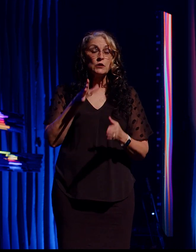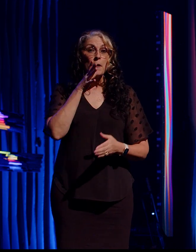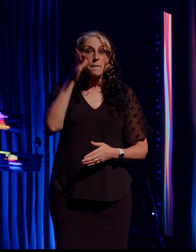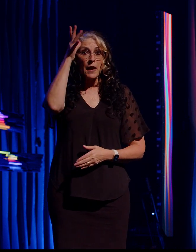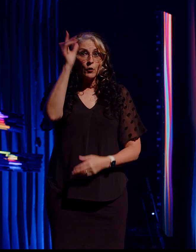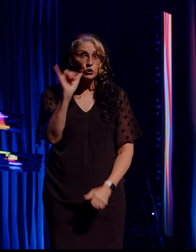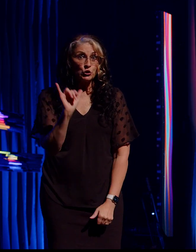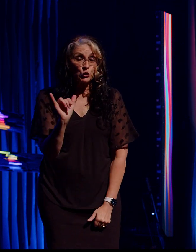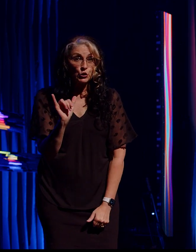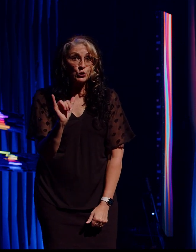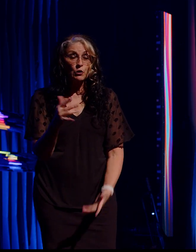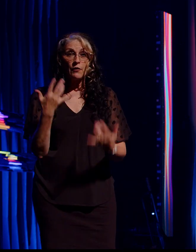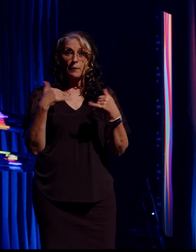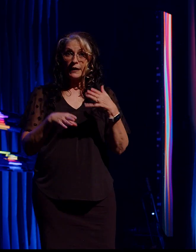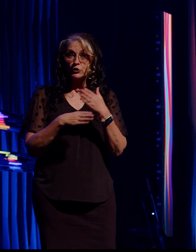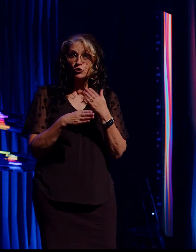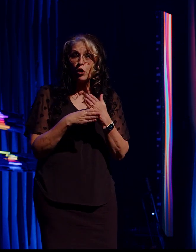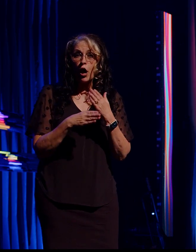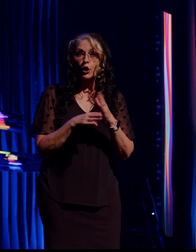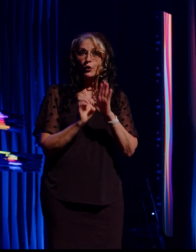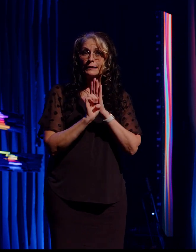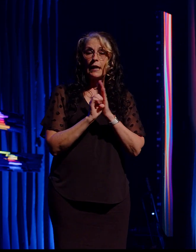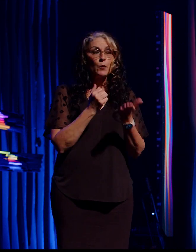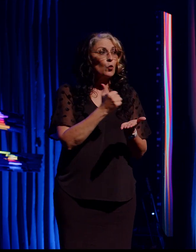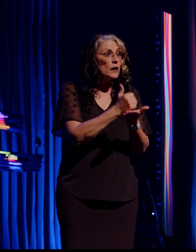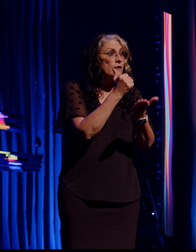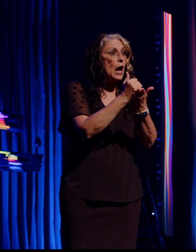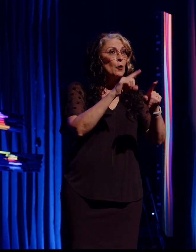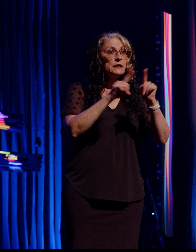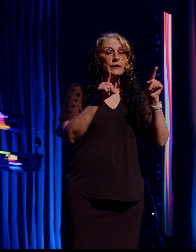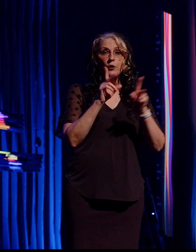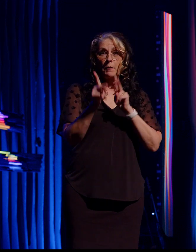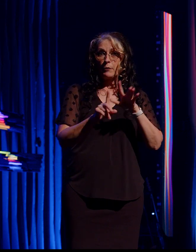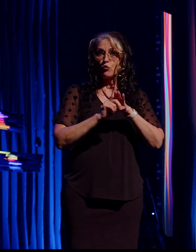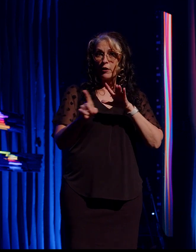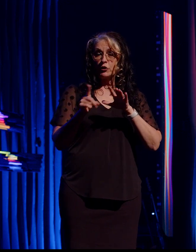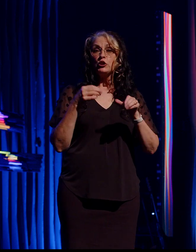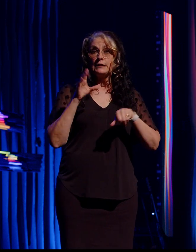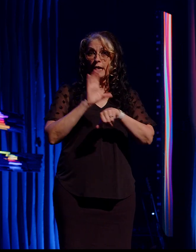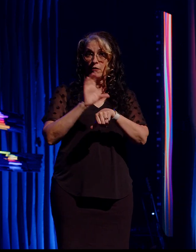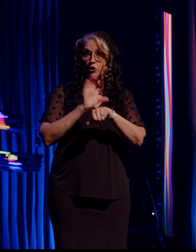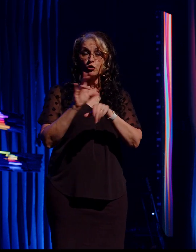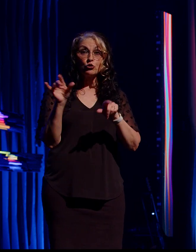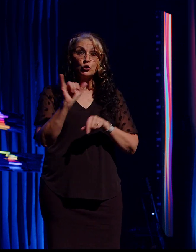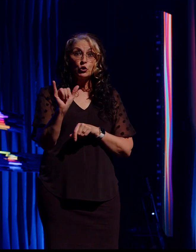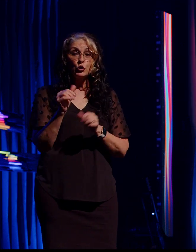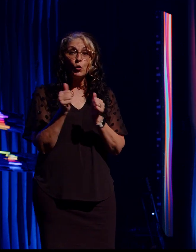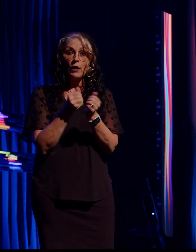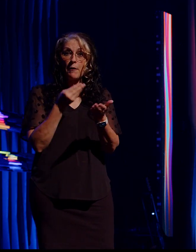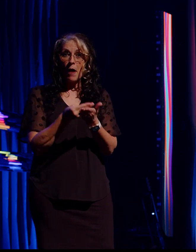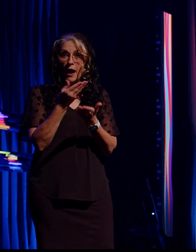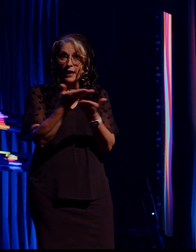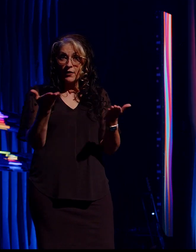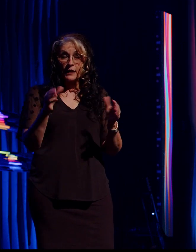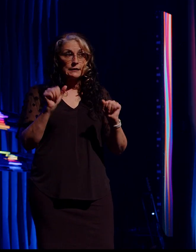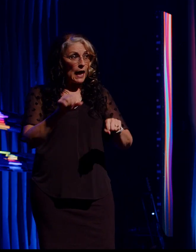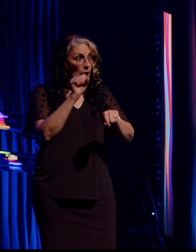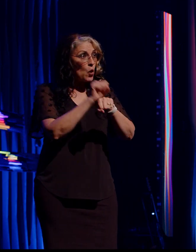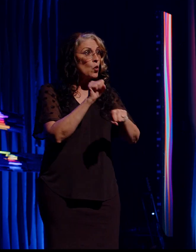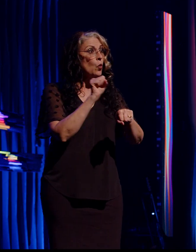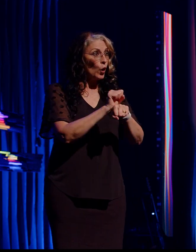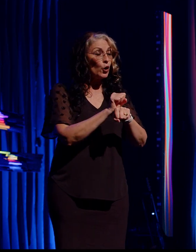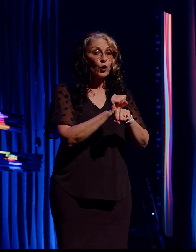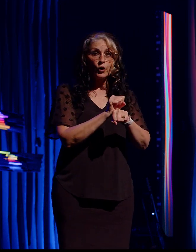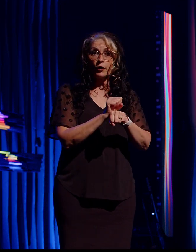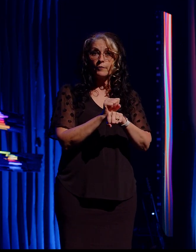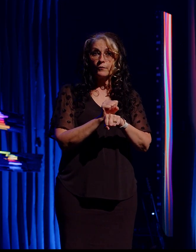well, as they played soccer and did things like that. We've helped different people, refugees in our church also, with buying things so that they can work. One